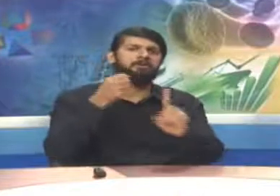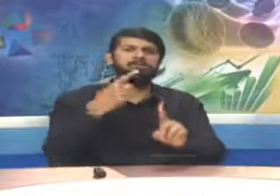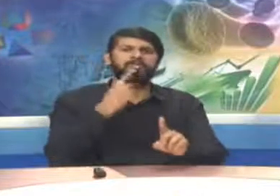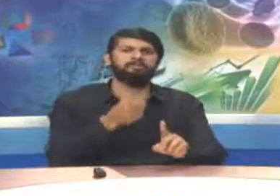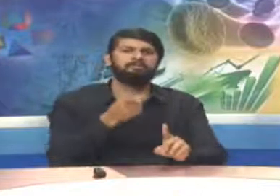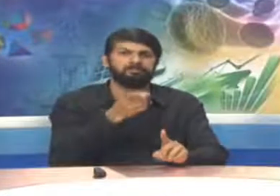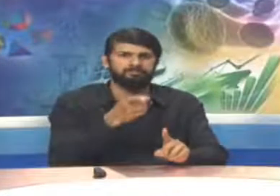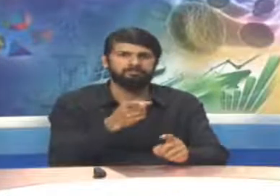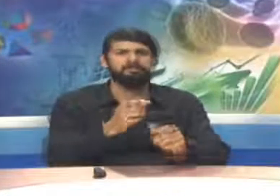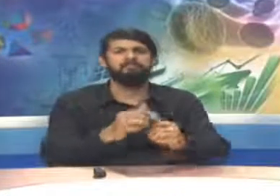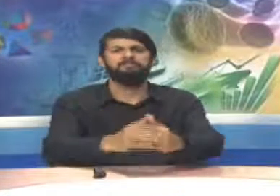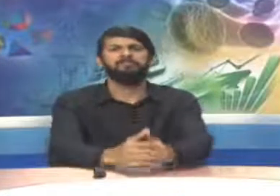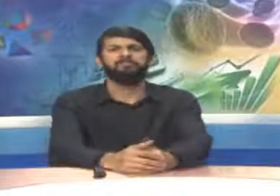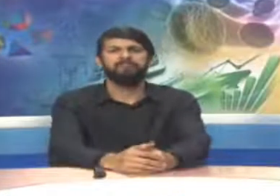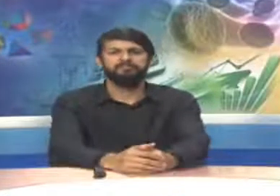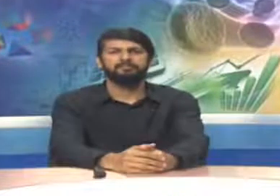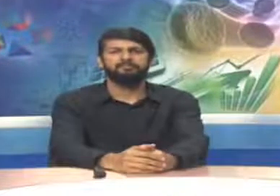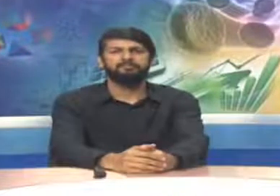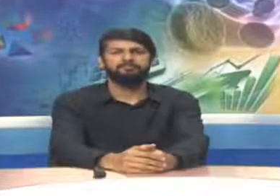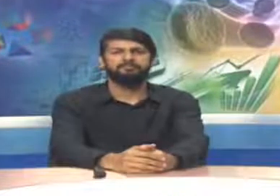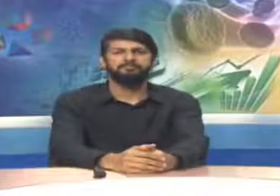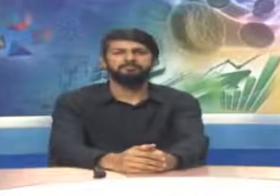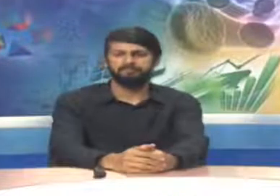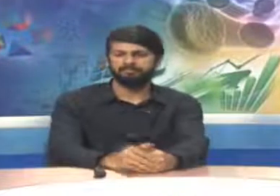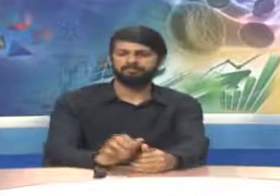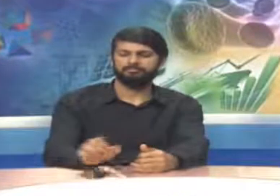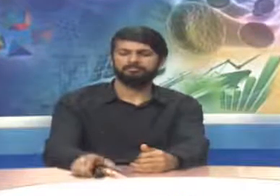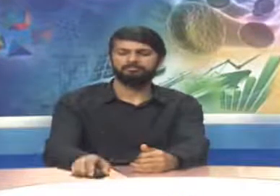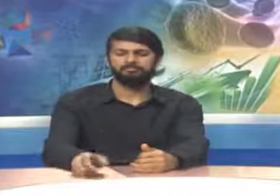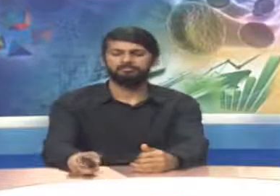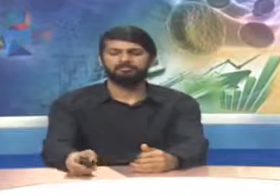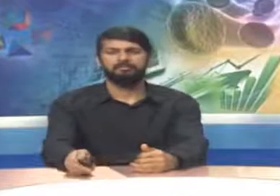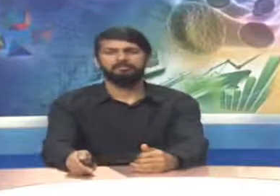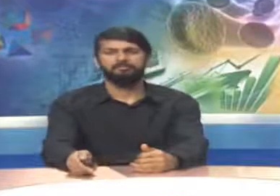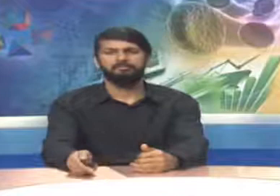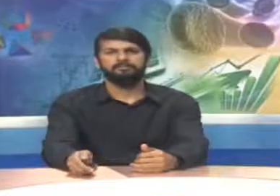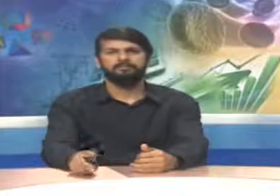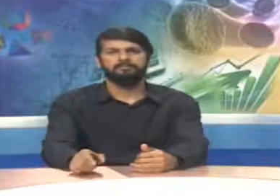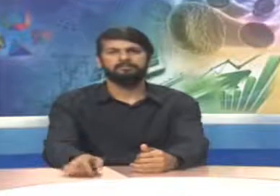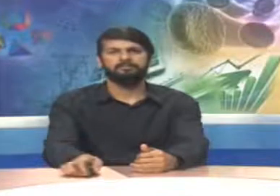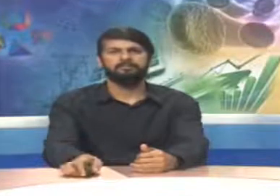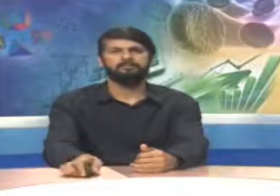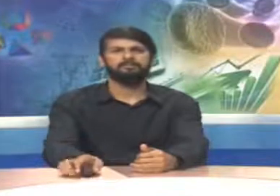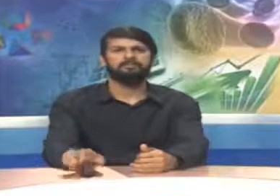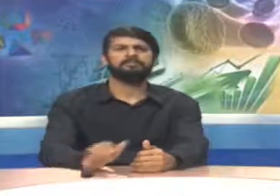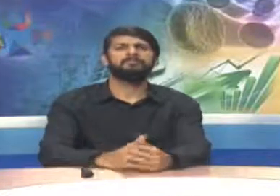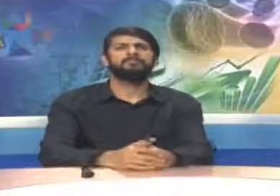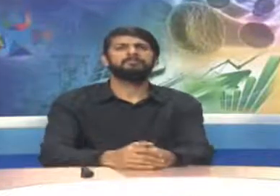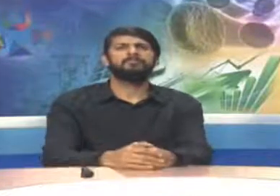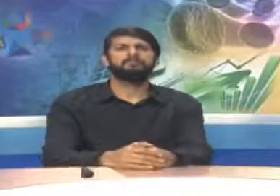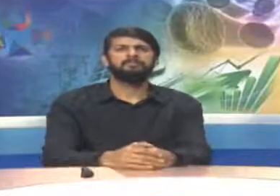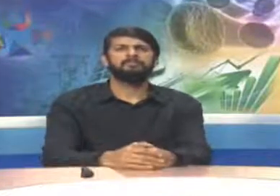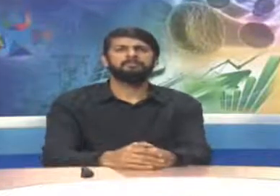spiritualism. He regarded Western type of man autonomic.